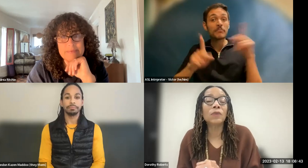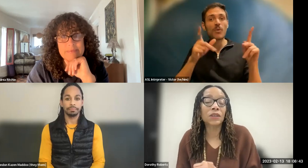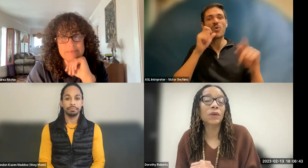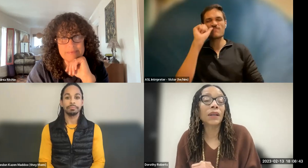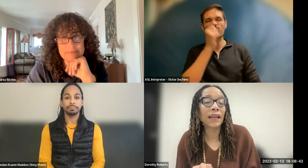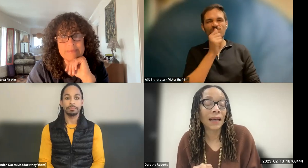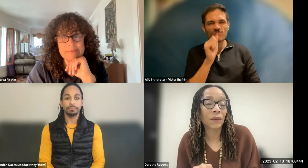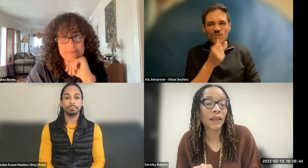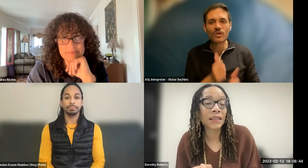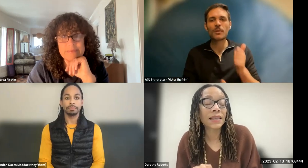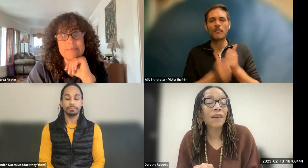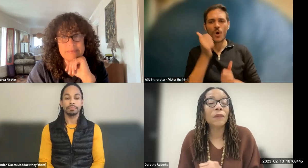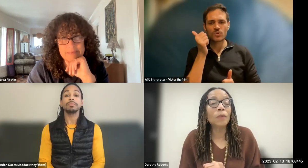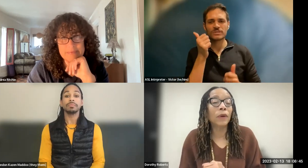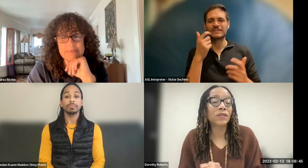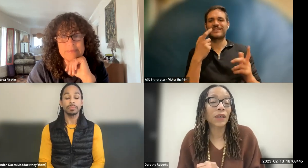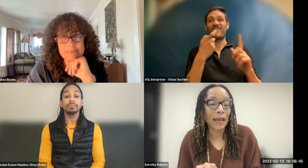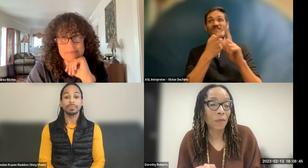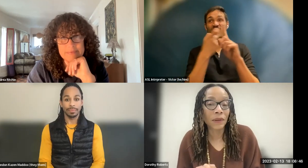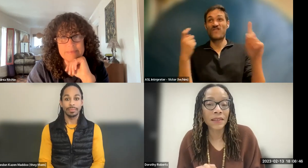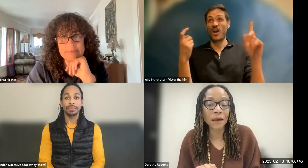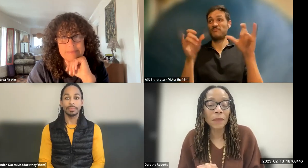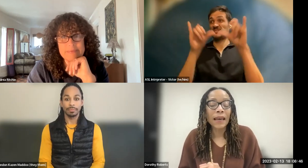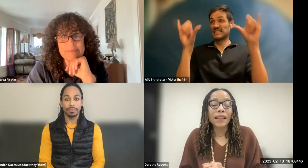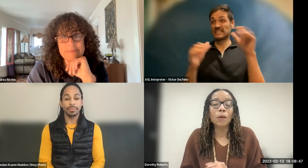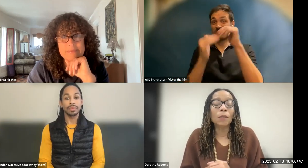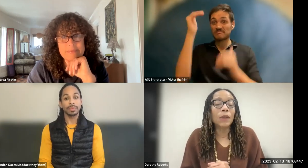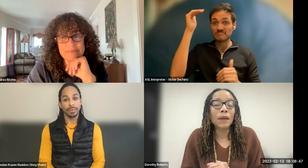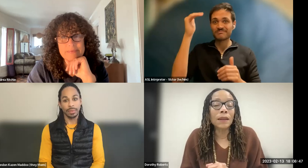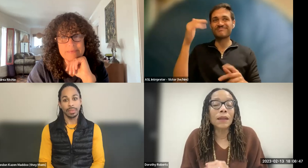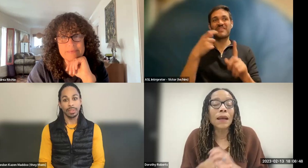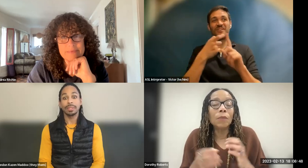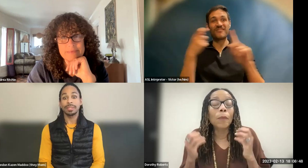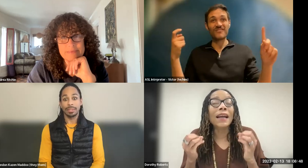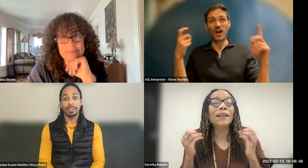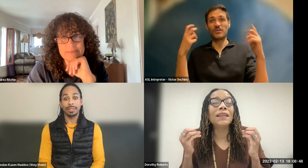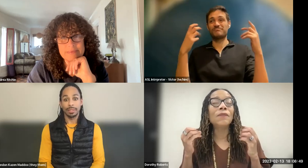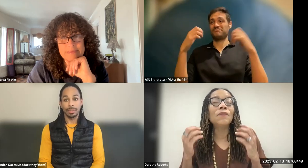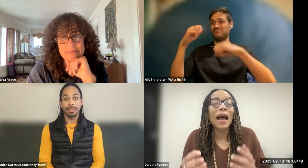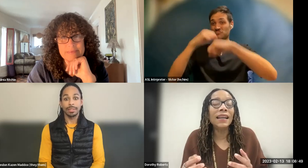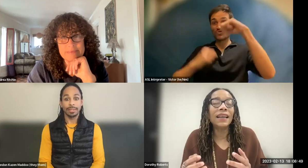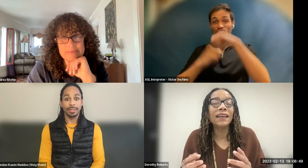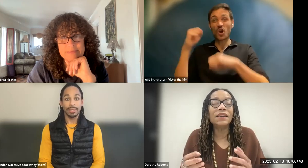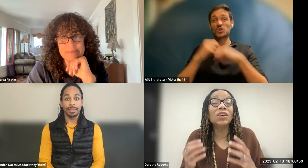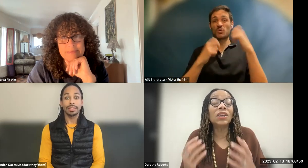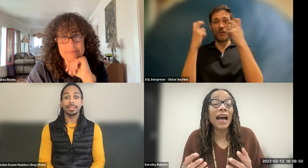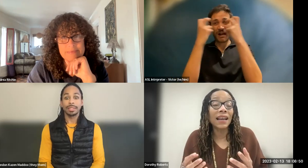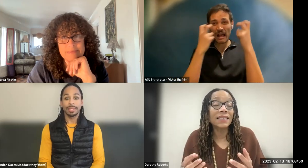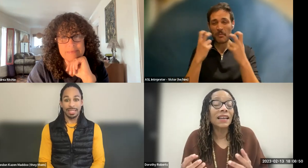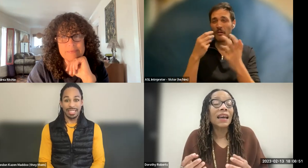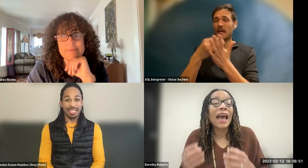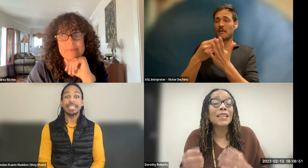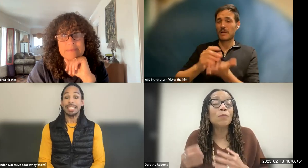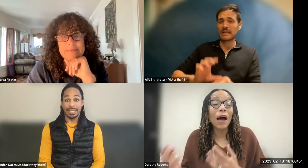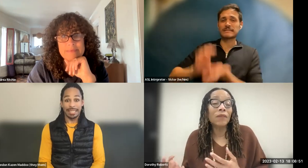from structural inequities, from racial capitalism, by defining